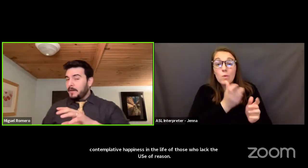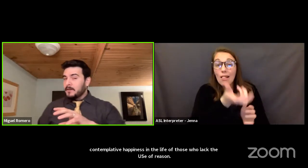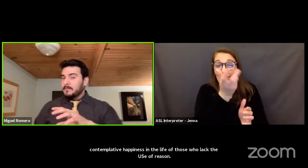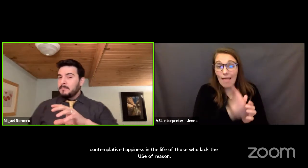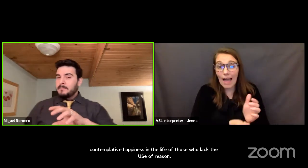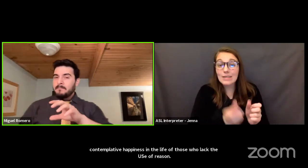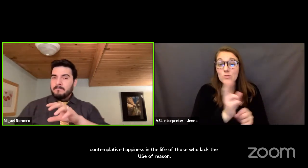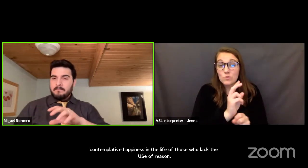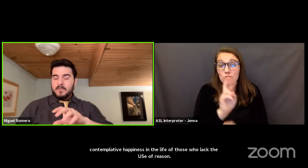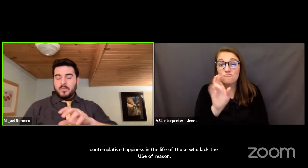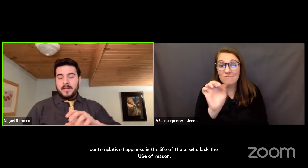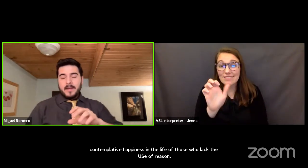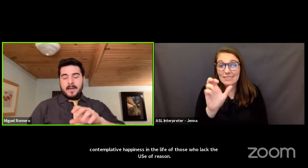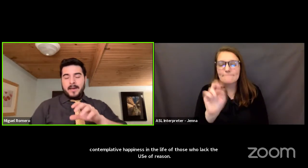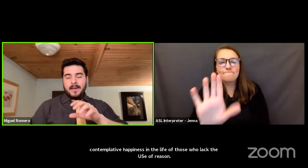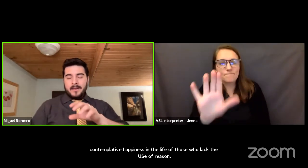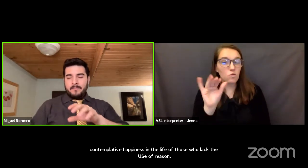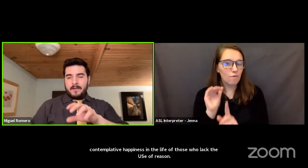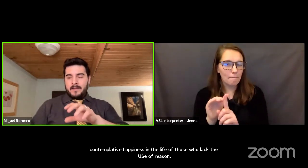as a reminder,